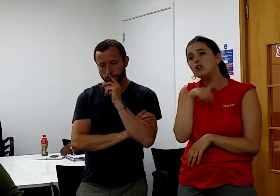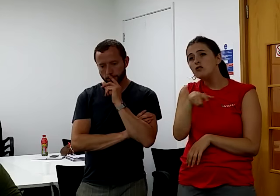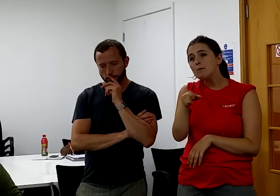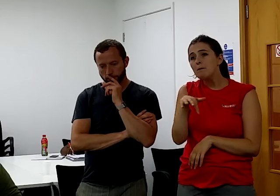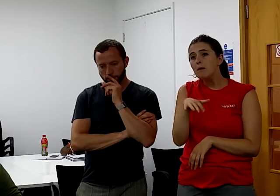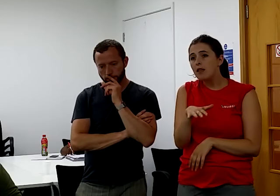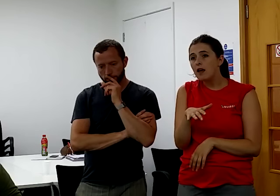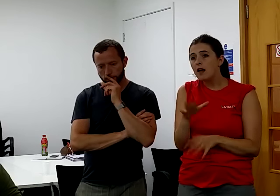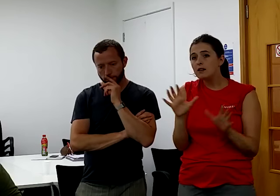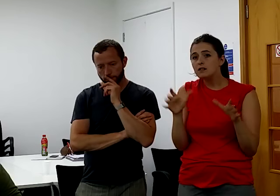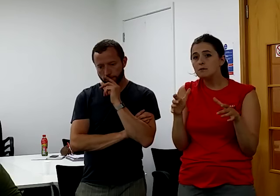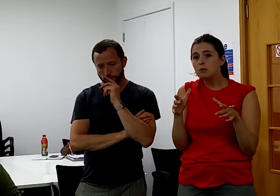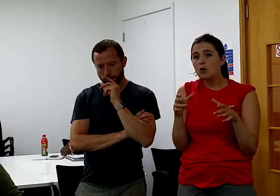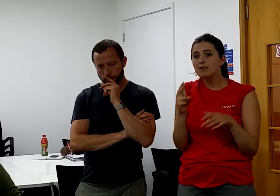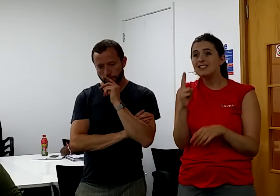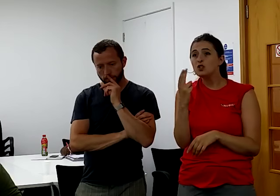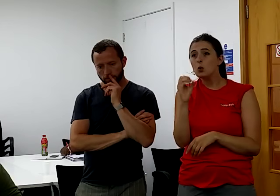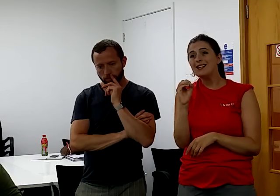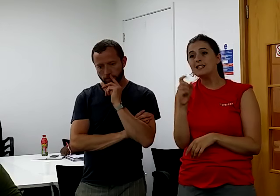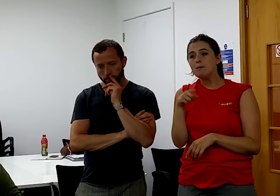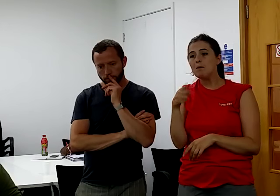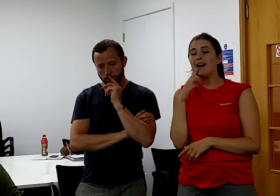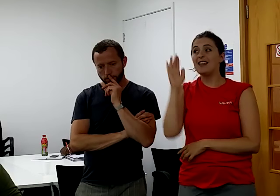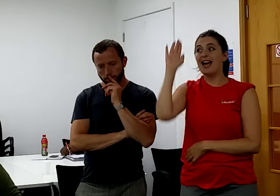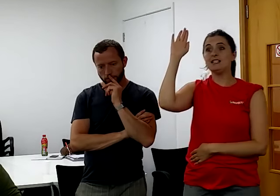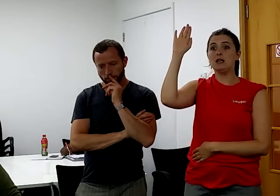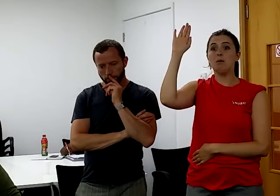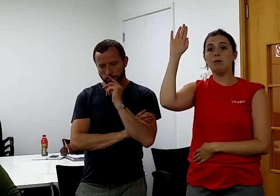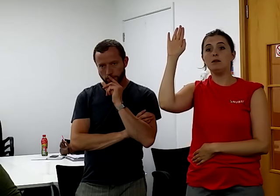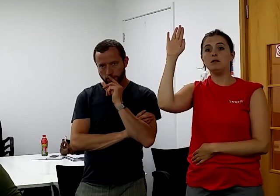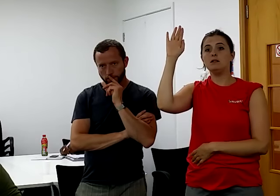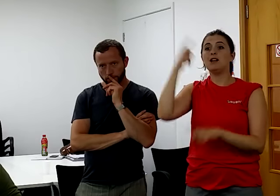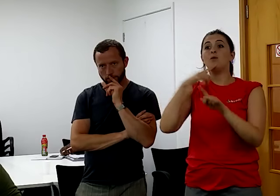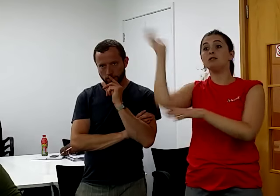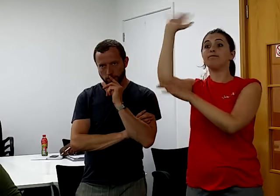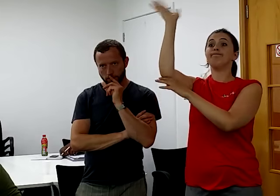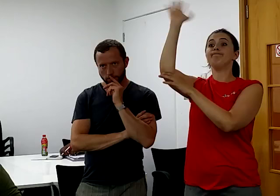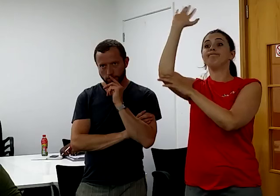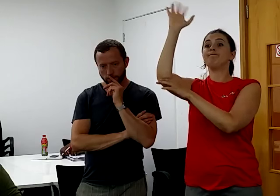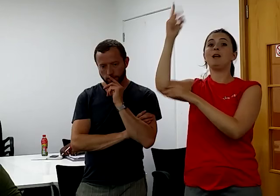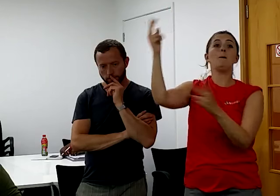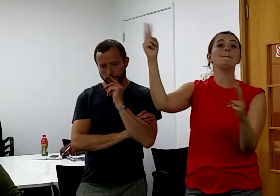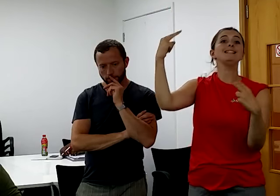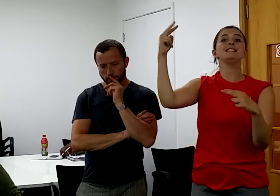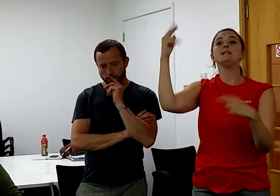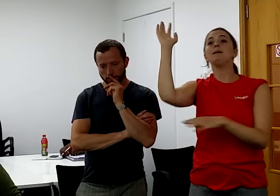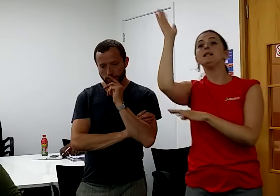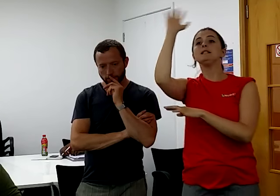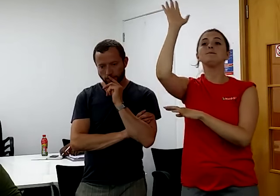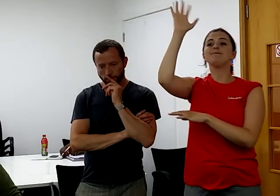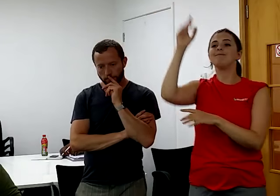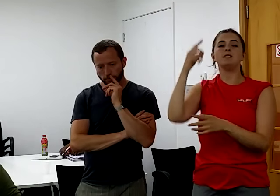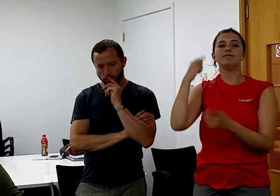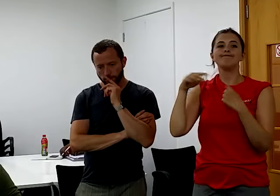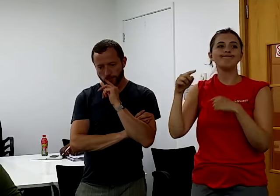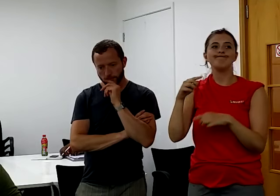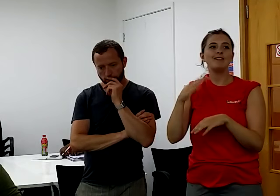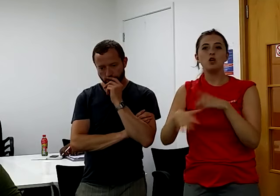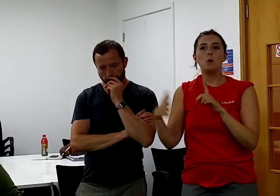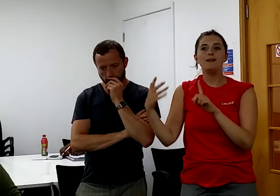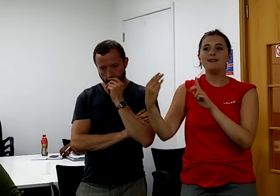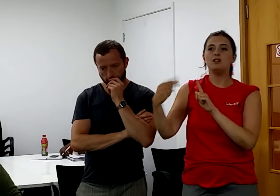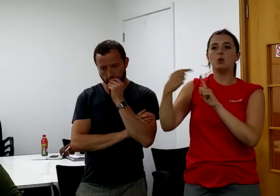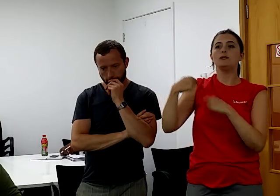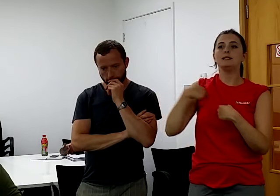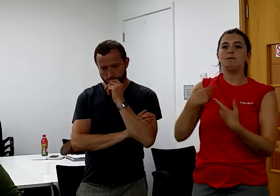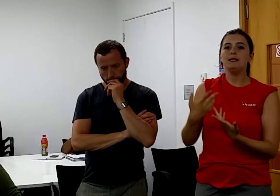there, and about 20 of us had our hands up, and I put my hand up like this, please notice me, and nobody noticed.